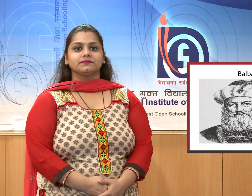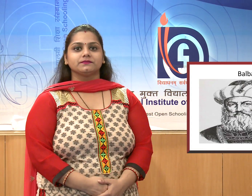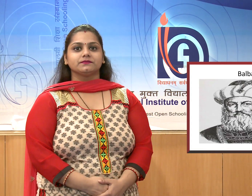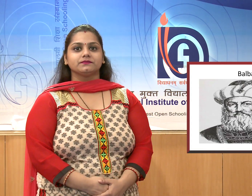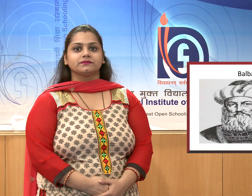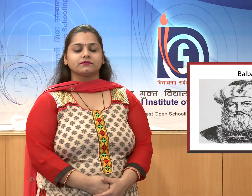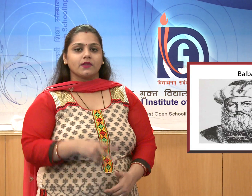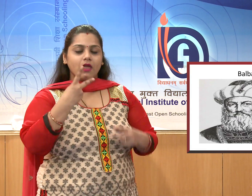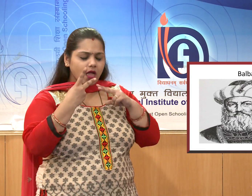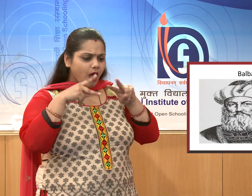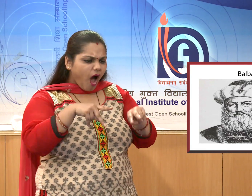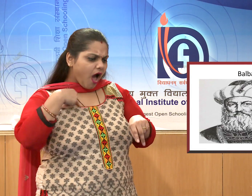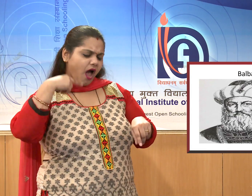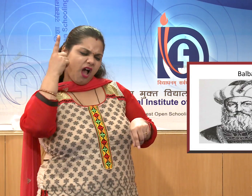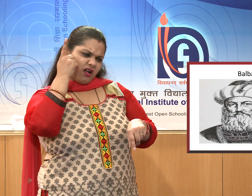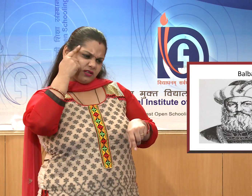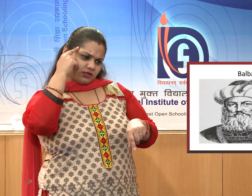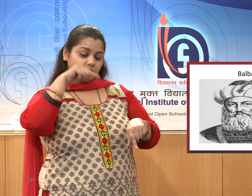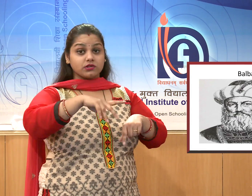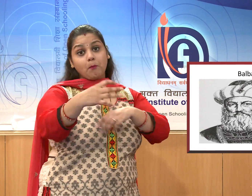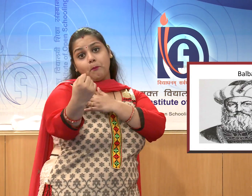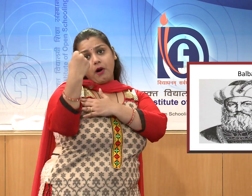he assumed absolute power